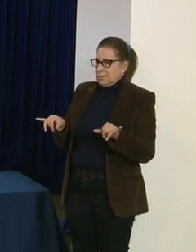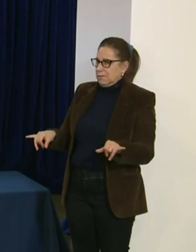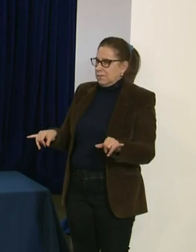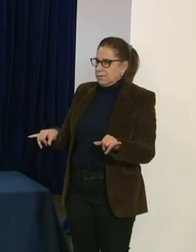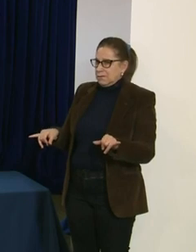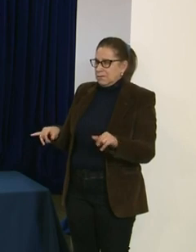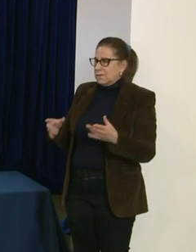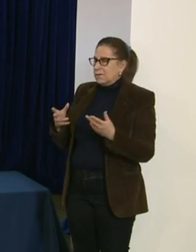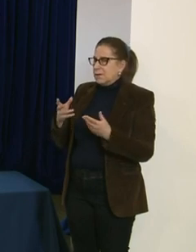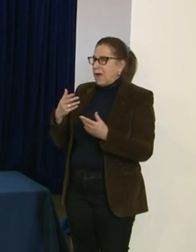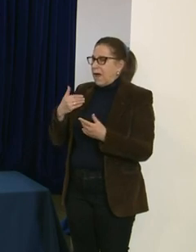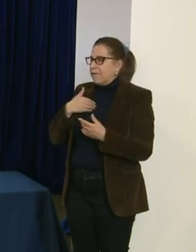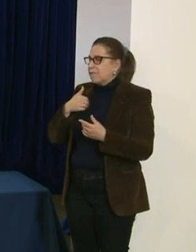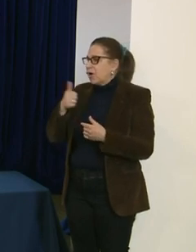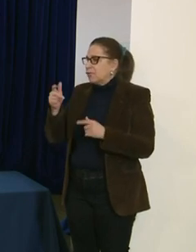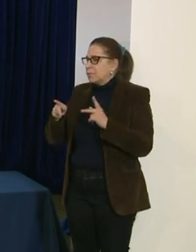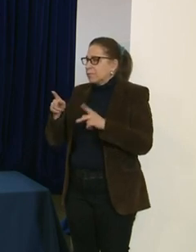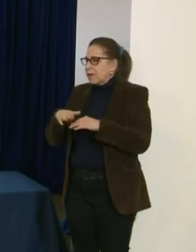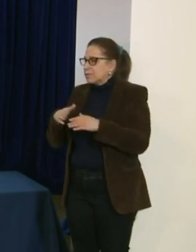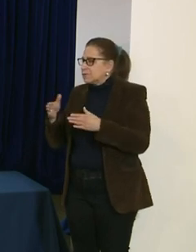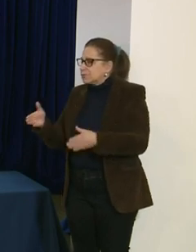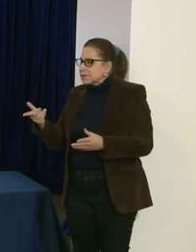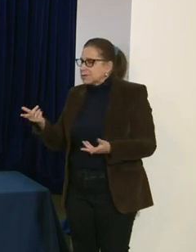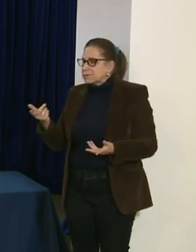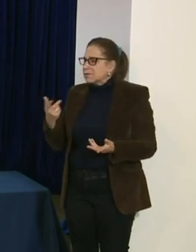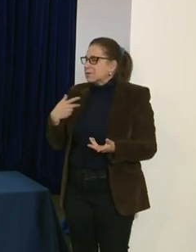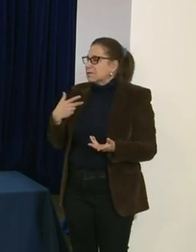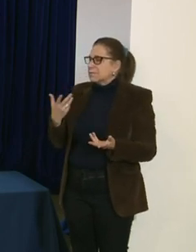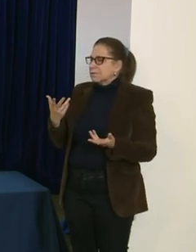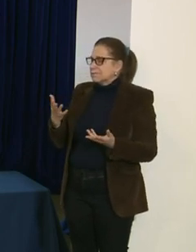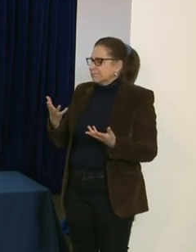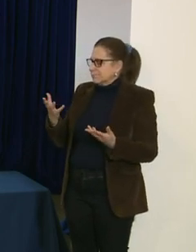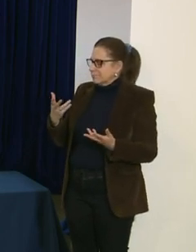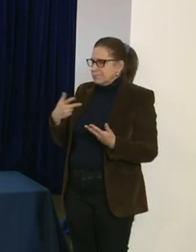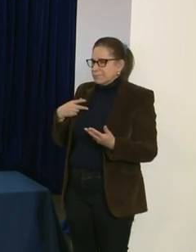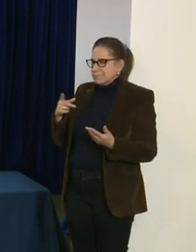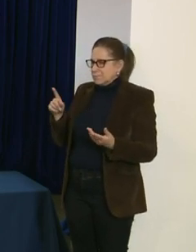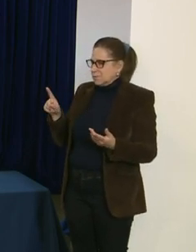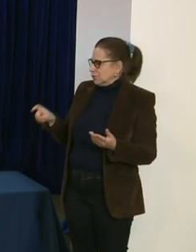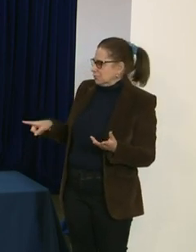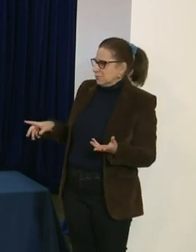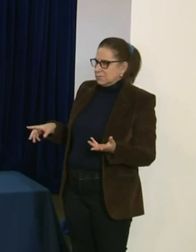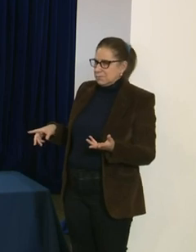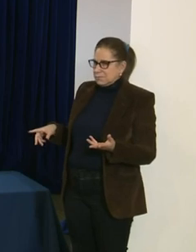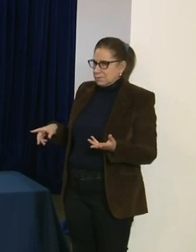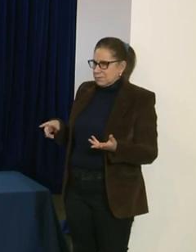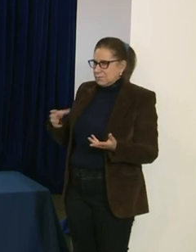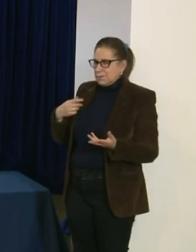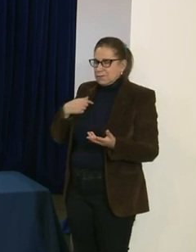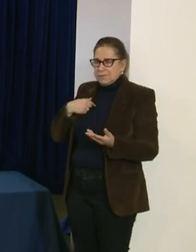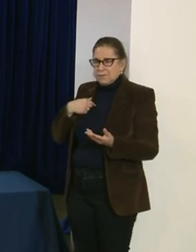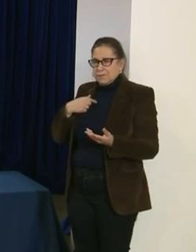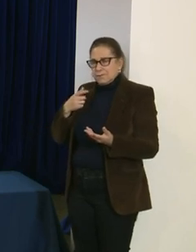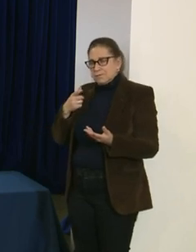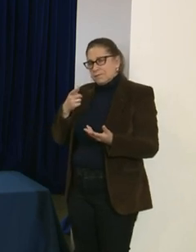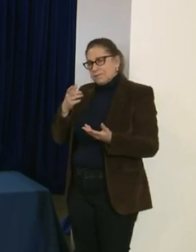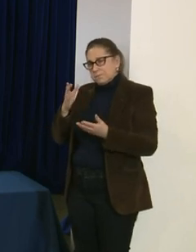effective? And just had anyone thought of it? And maybe it won't be effective, but it's just something that came to